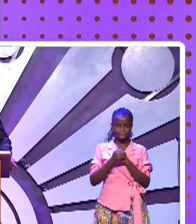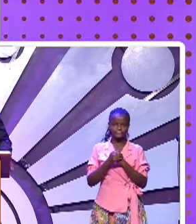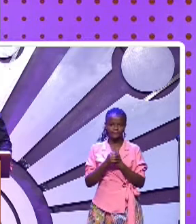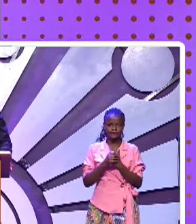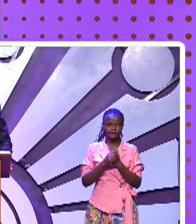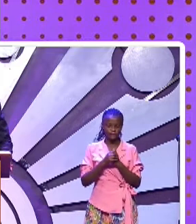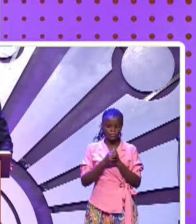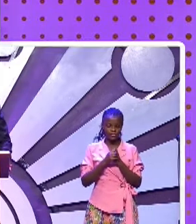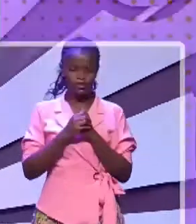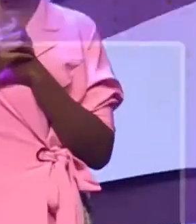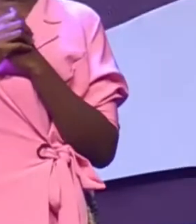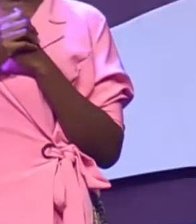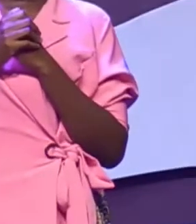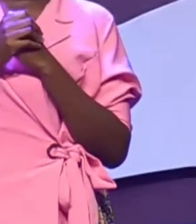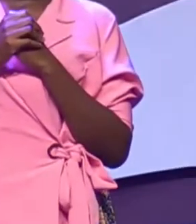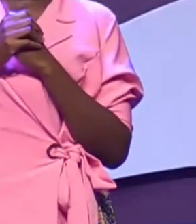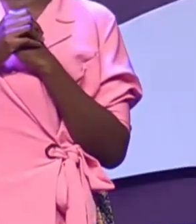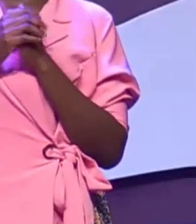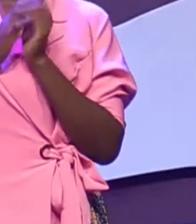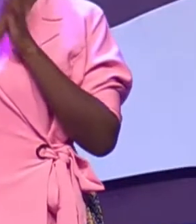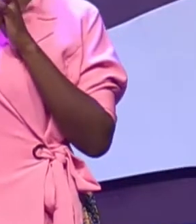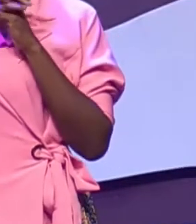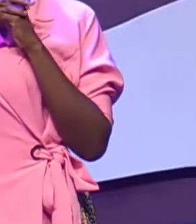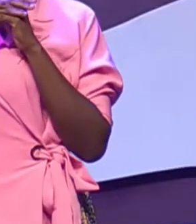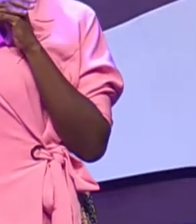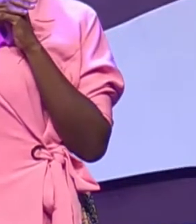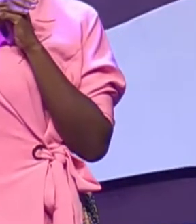have a